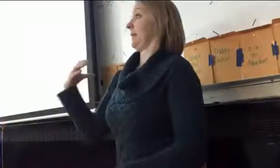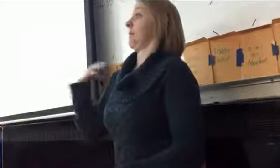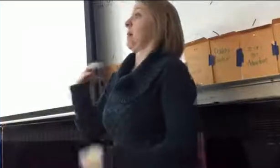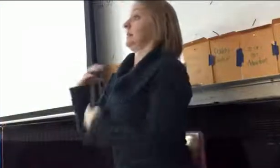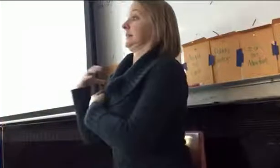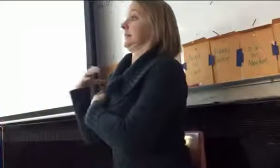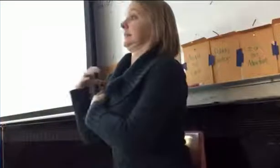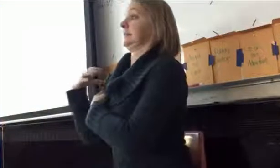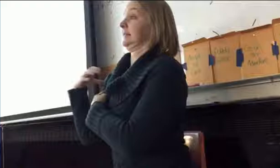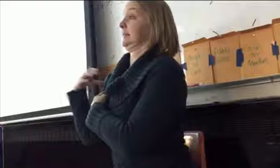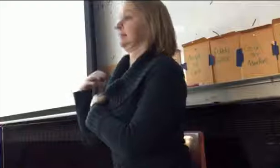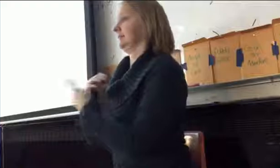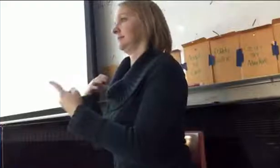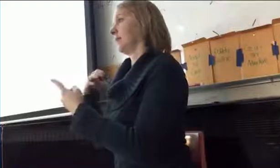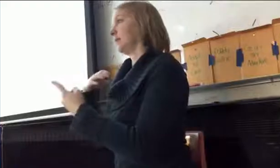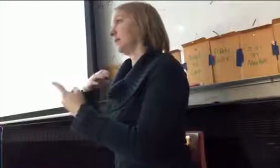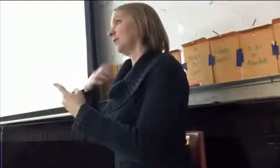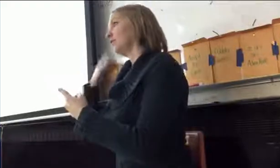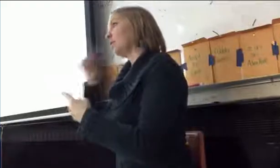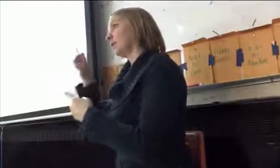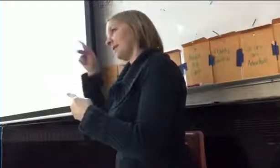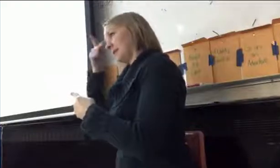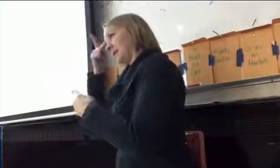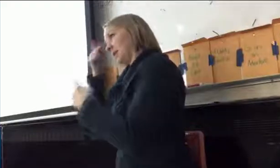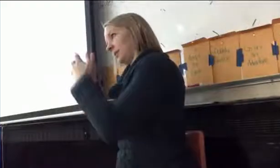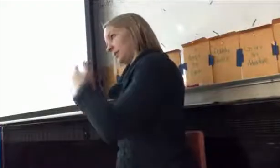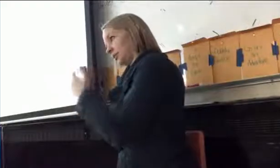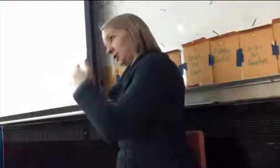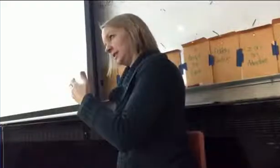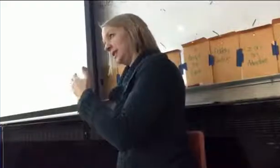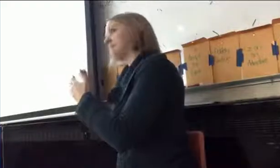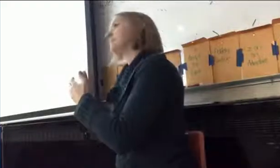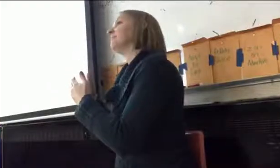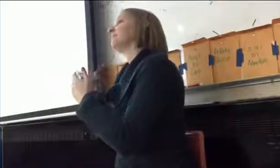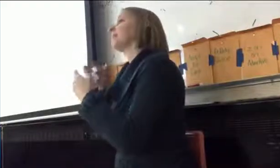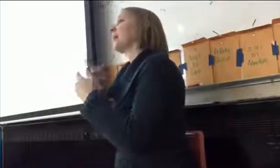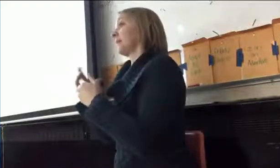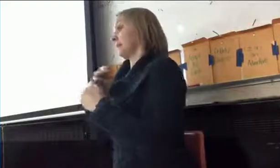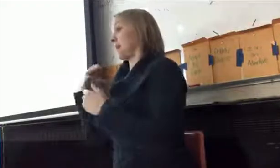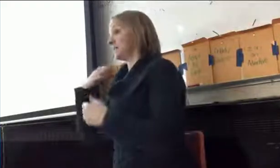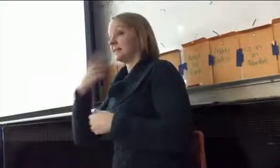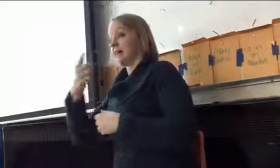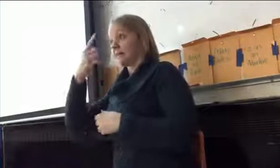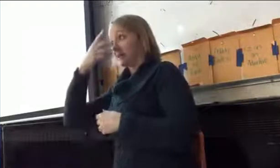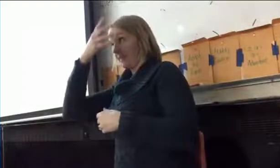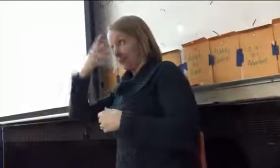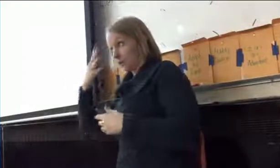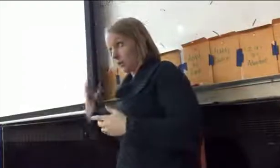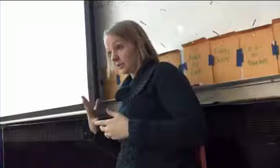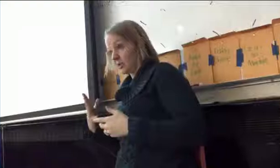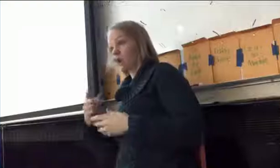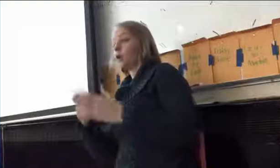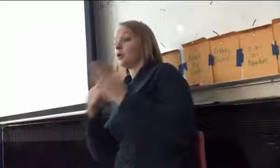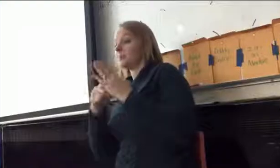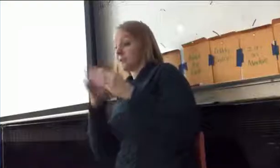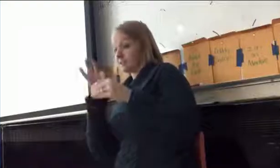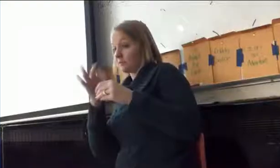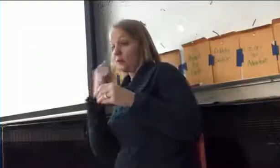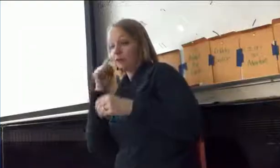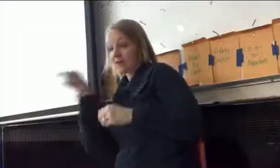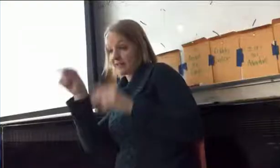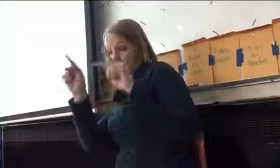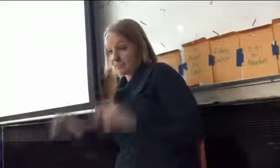talk about in a second, of the political machine. He goes and tells the immigrants, you need to vote for this